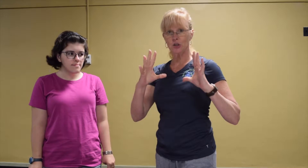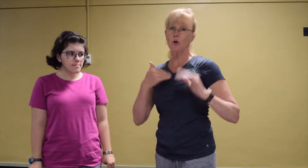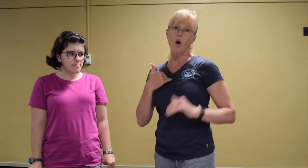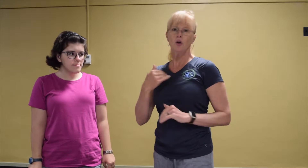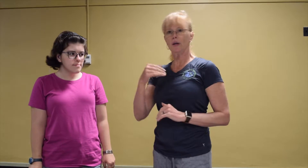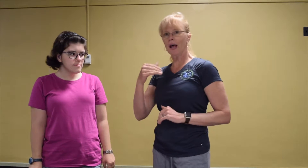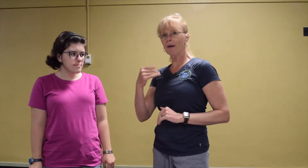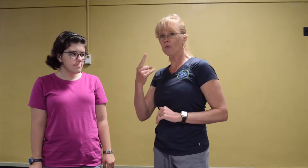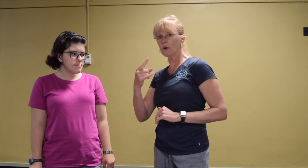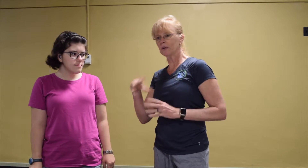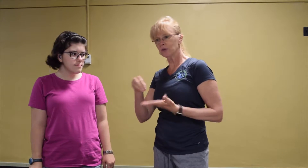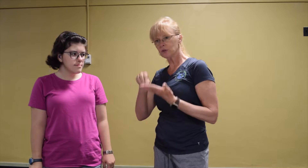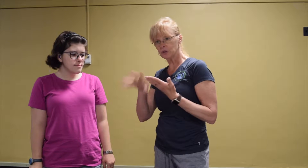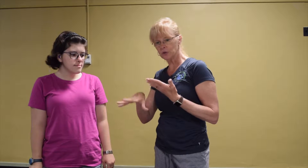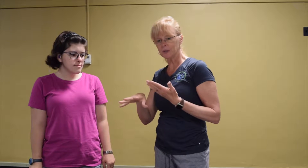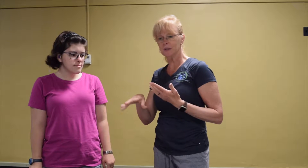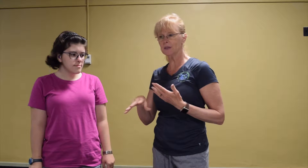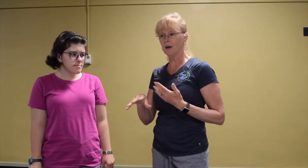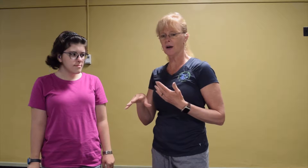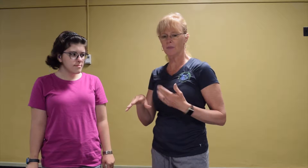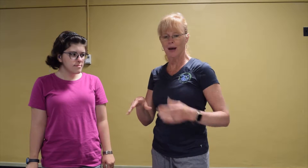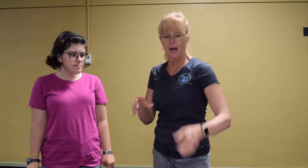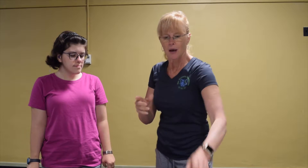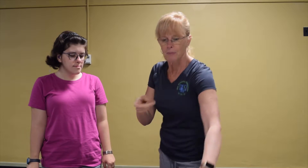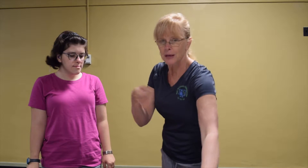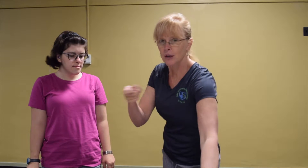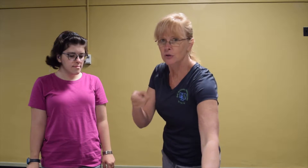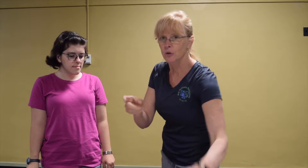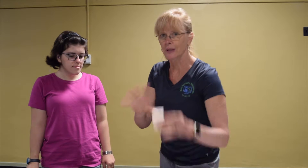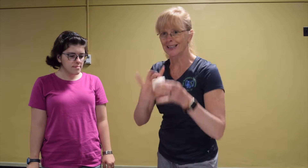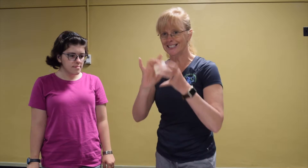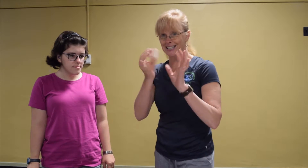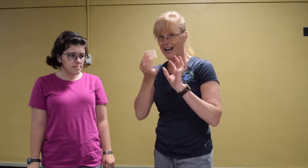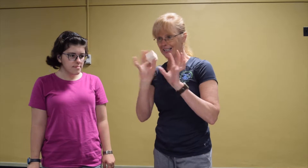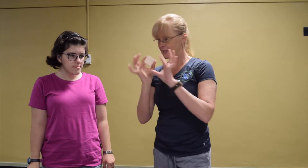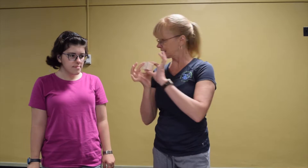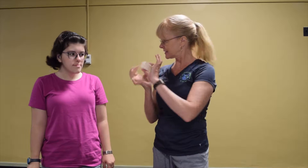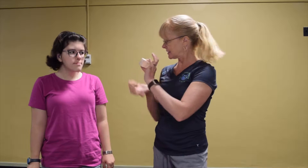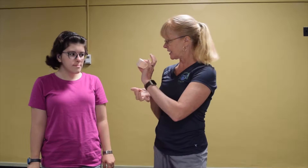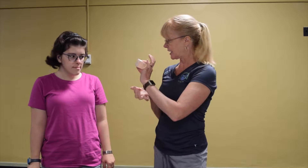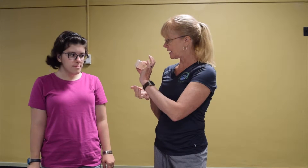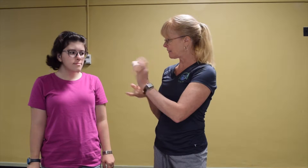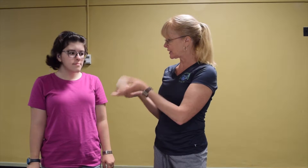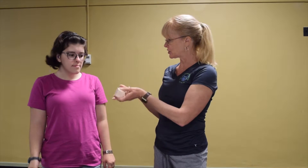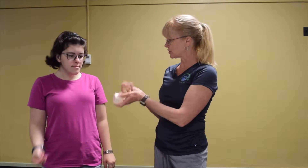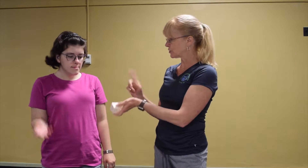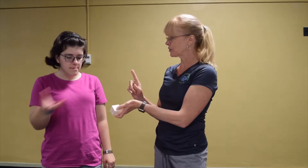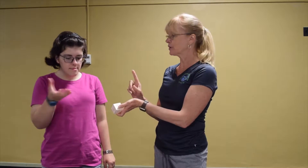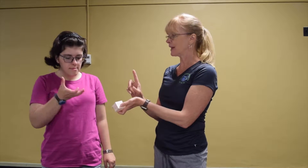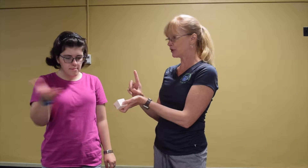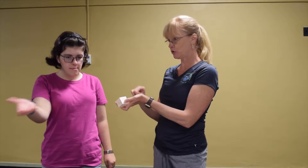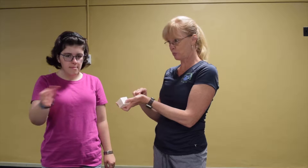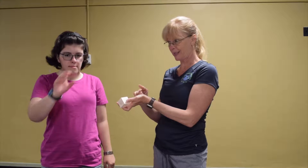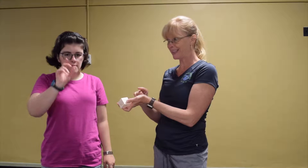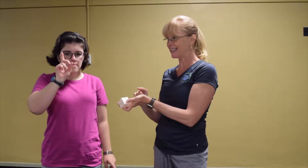or you can have one of your students be controlling the dice. And make sure that you print